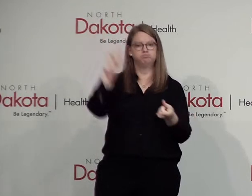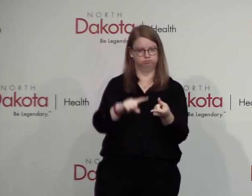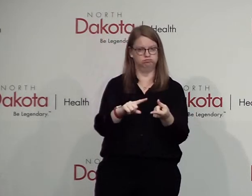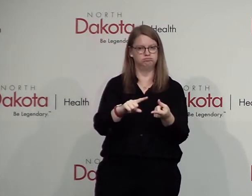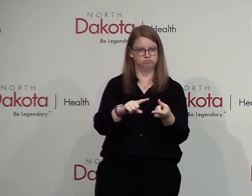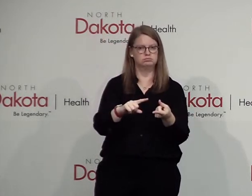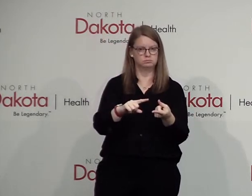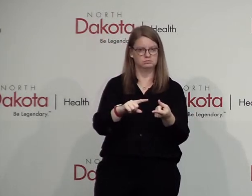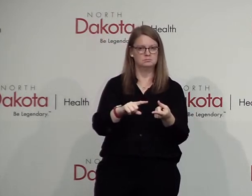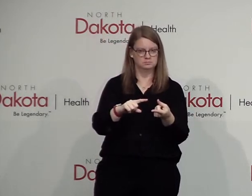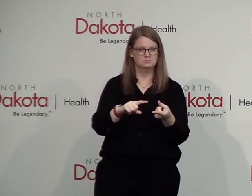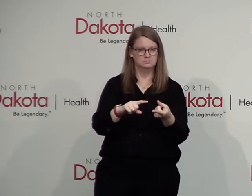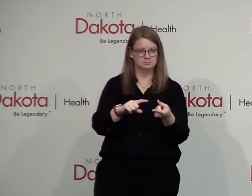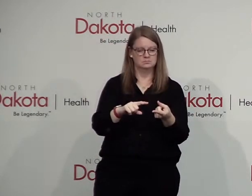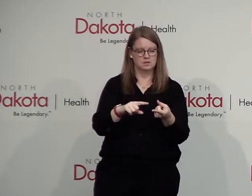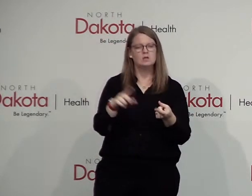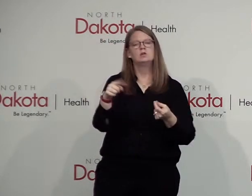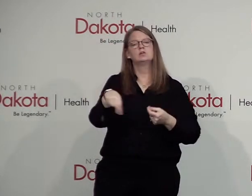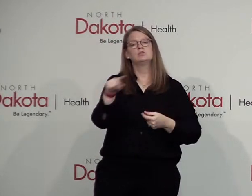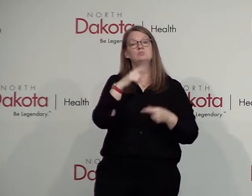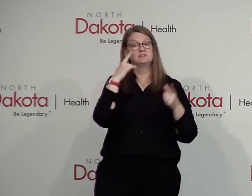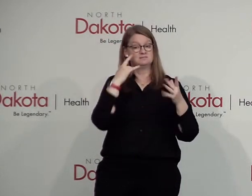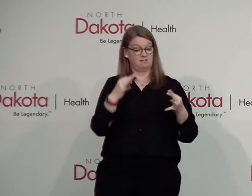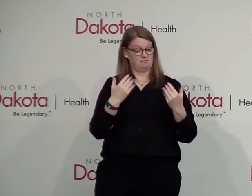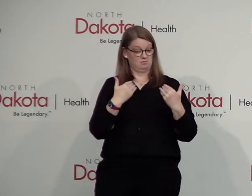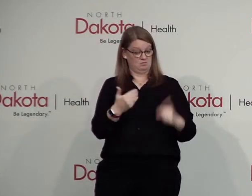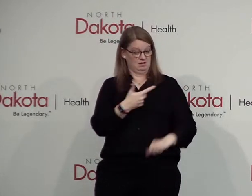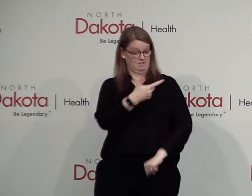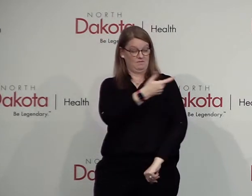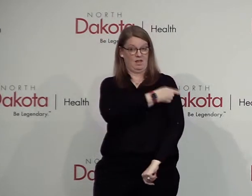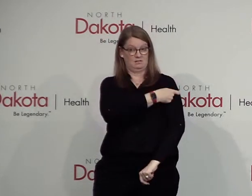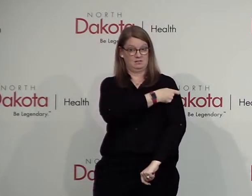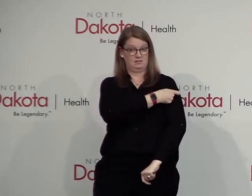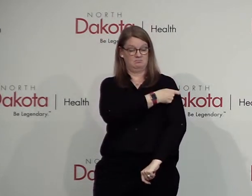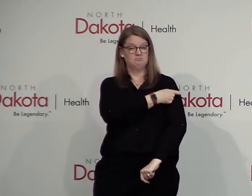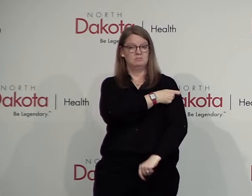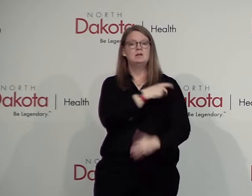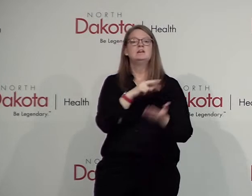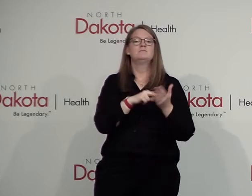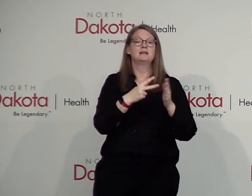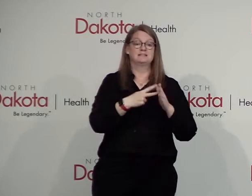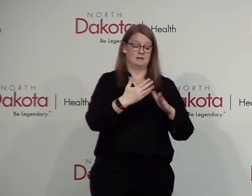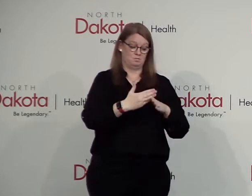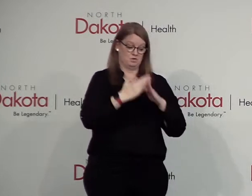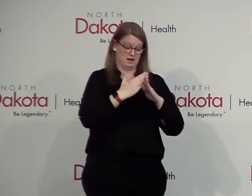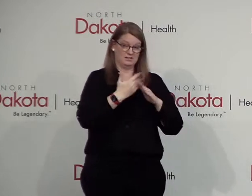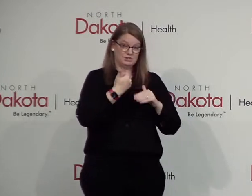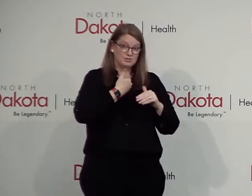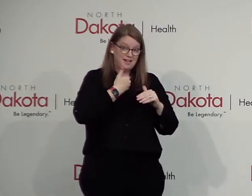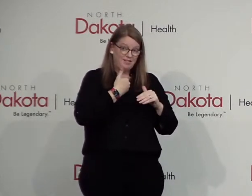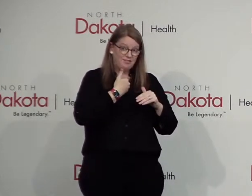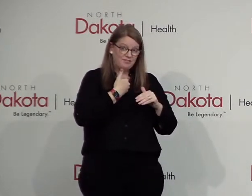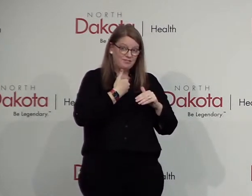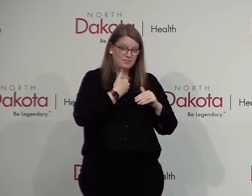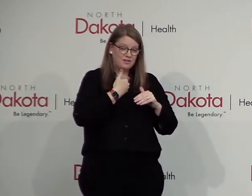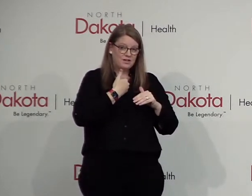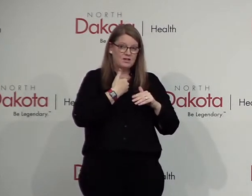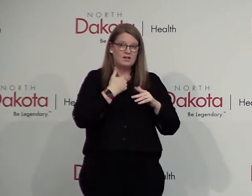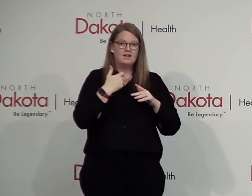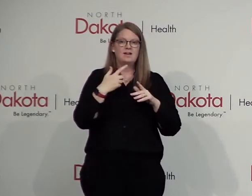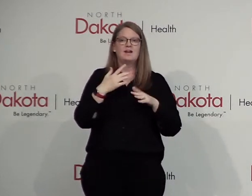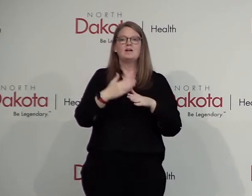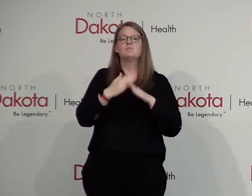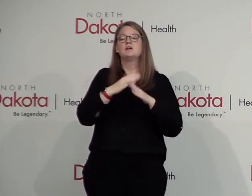By choosing to be vaccinated, you will not only be protecting yourself, but you will be protecting all those who are around